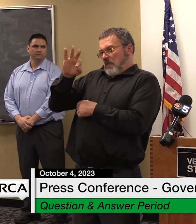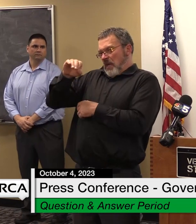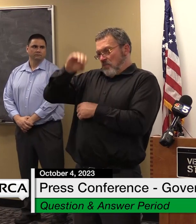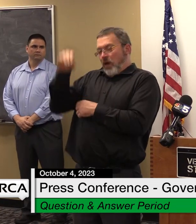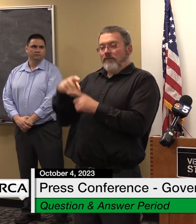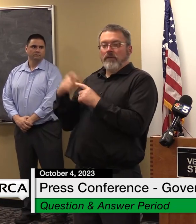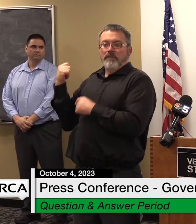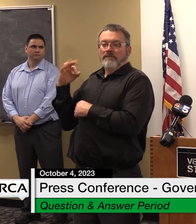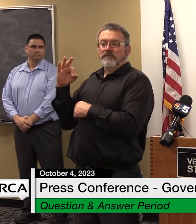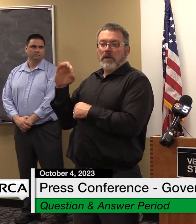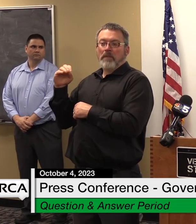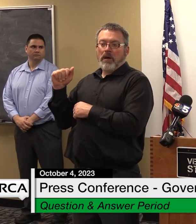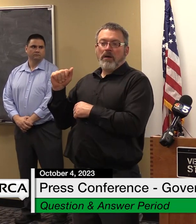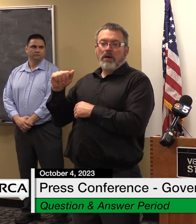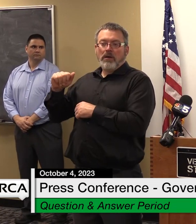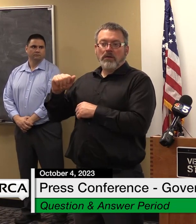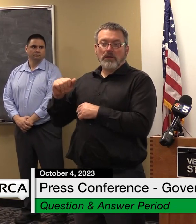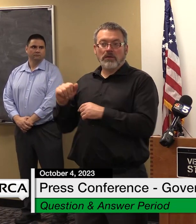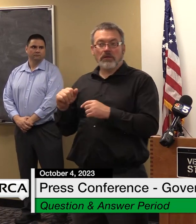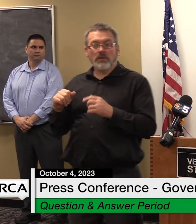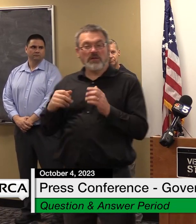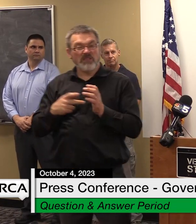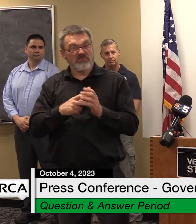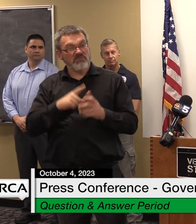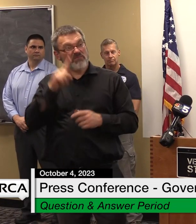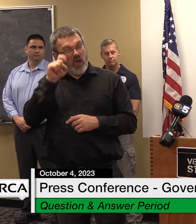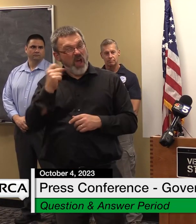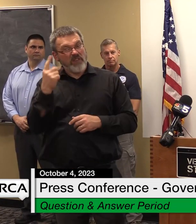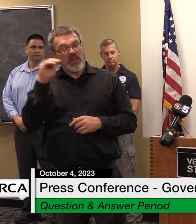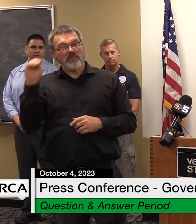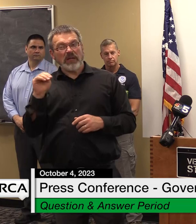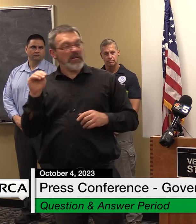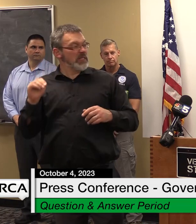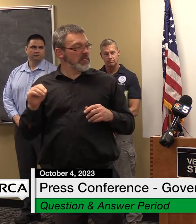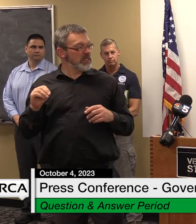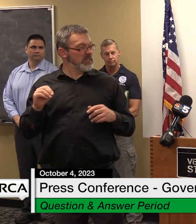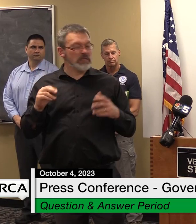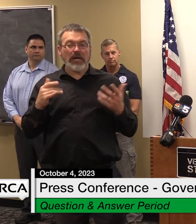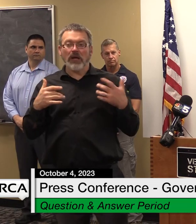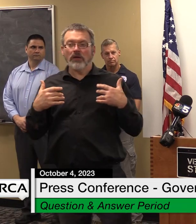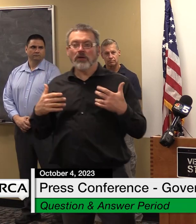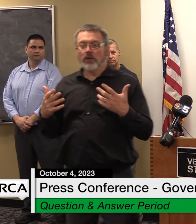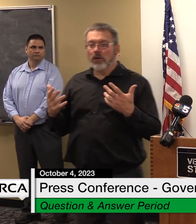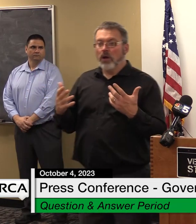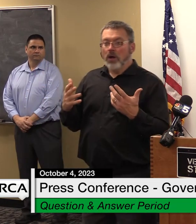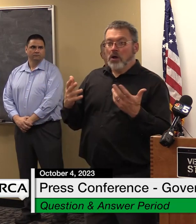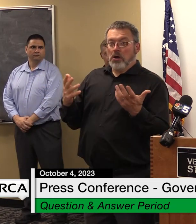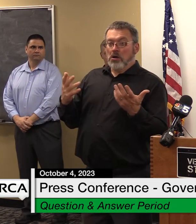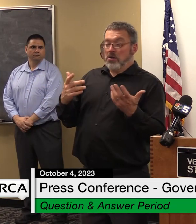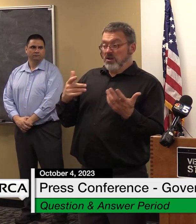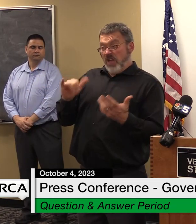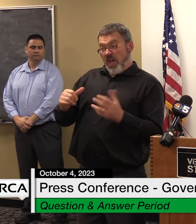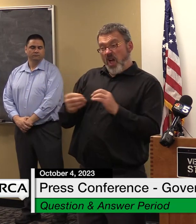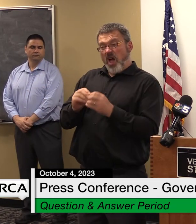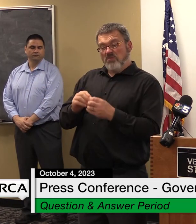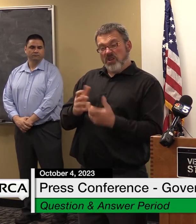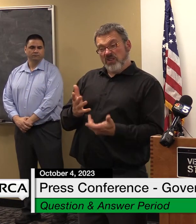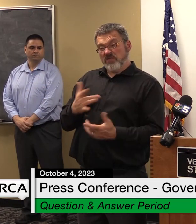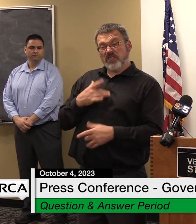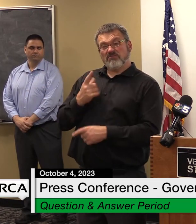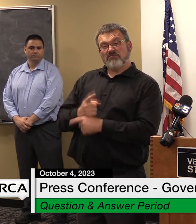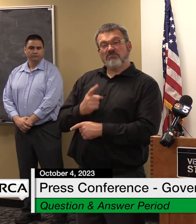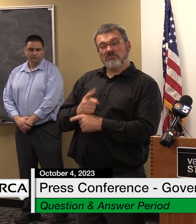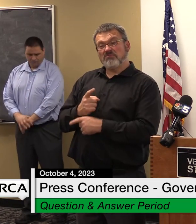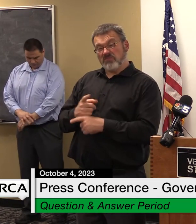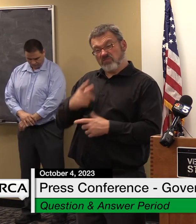General reaction to that number? That's a huge number, obviously, but it doesn't surprise me, considering the damage that I saw. Yeah. And all the,